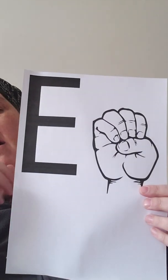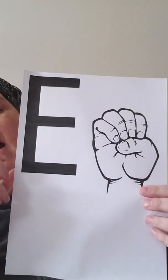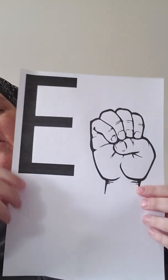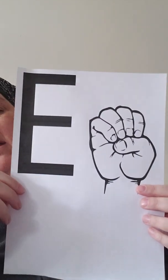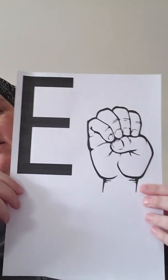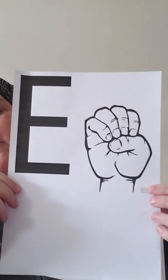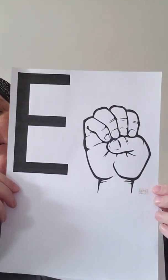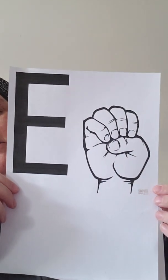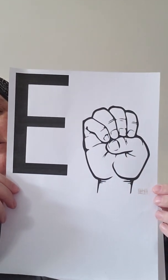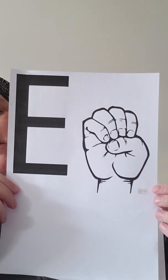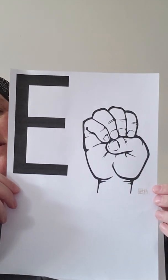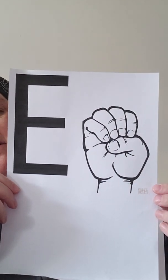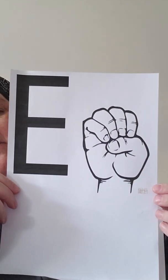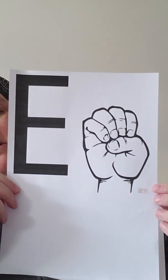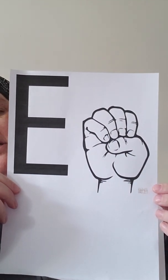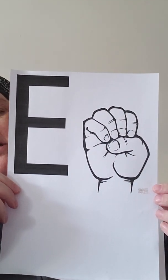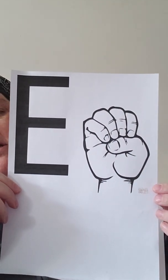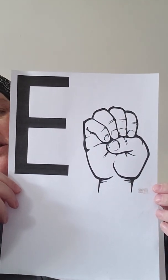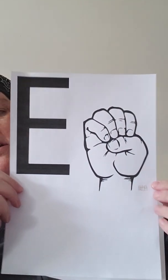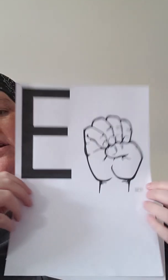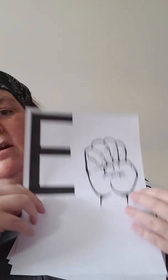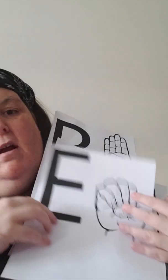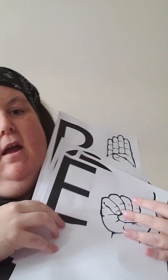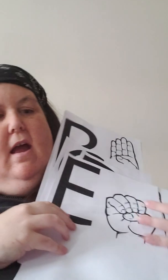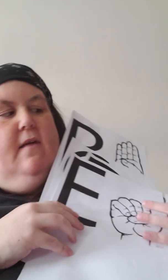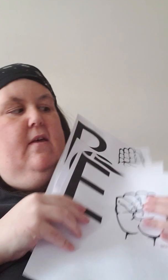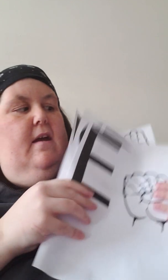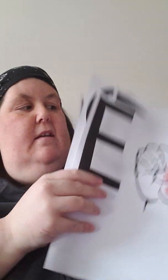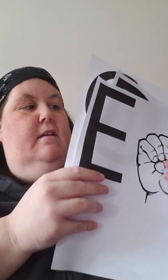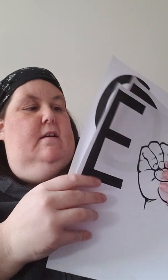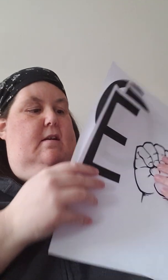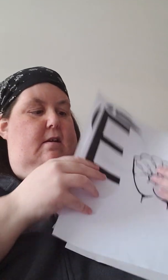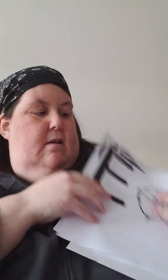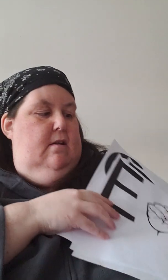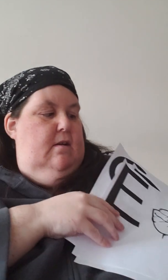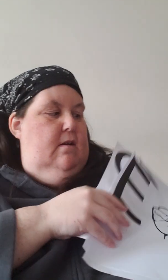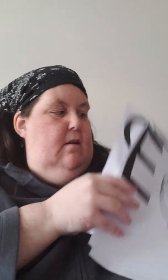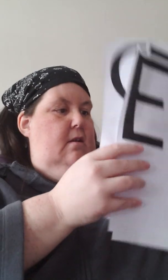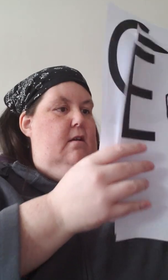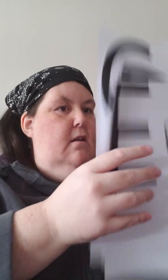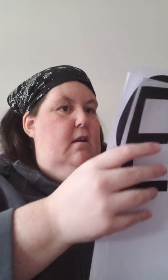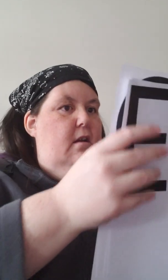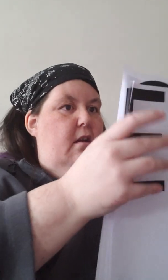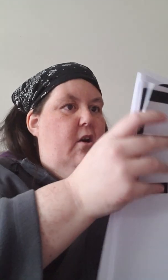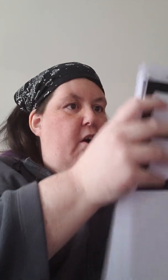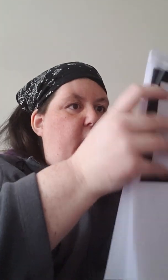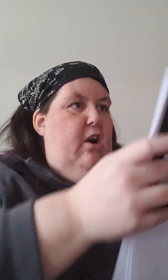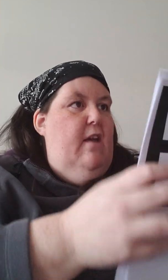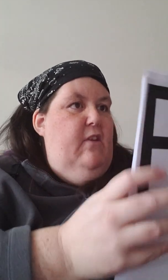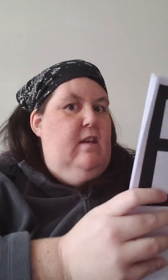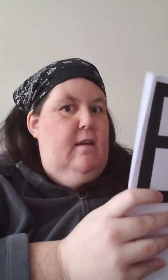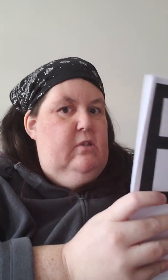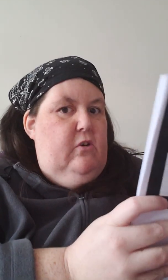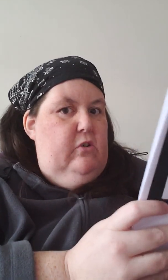at the end of this. And then there's E. And then in honor, I think Kim's